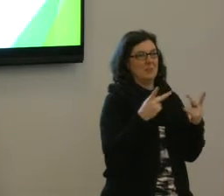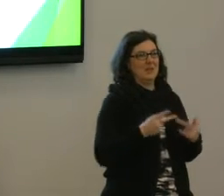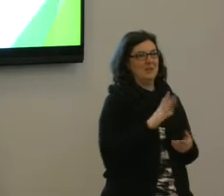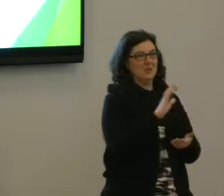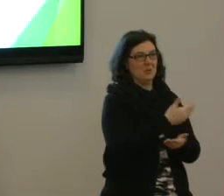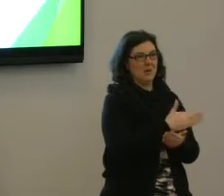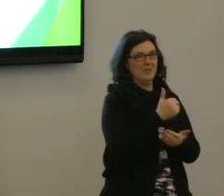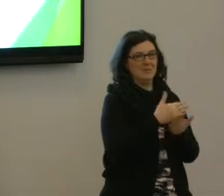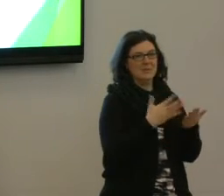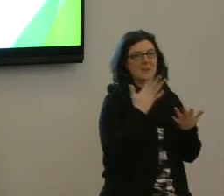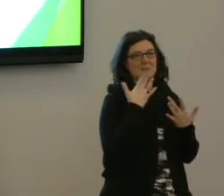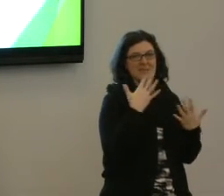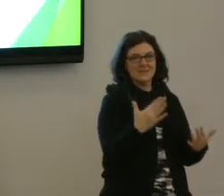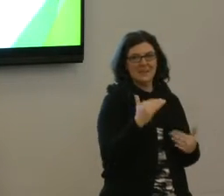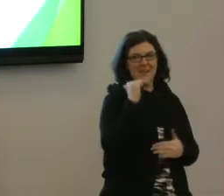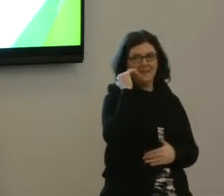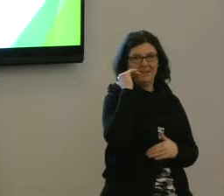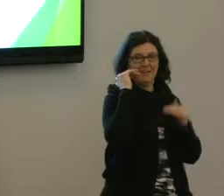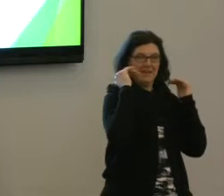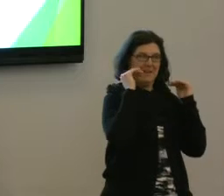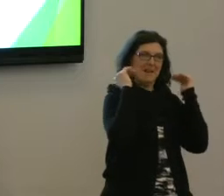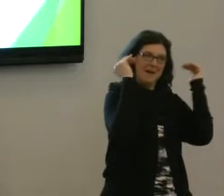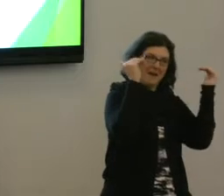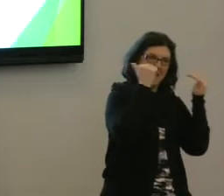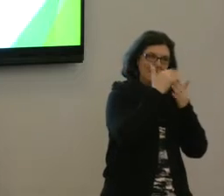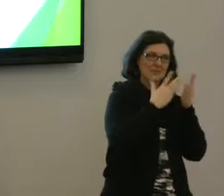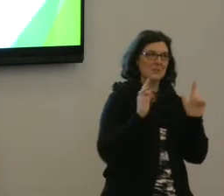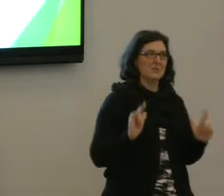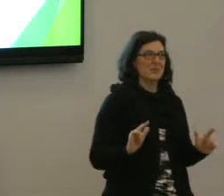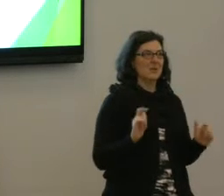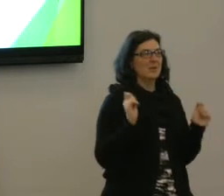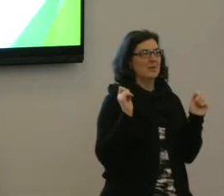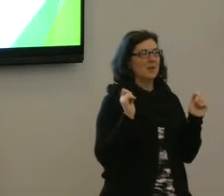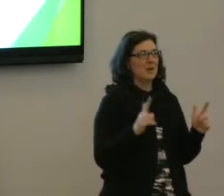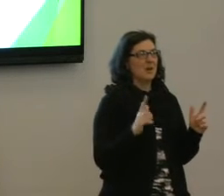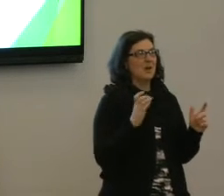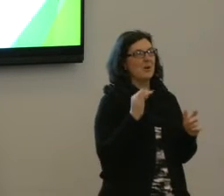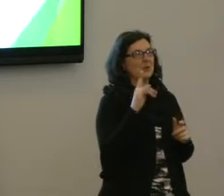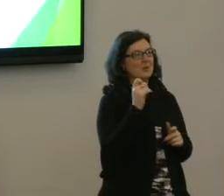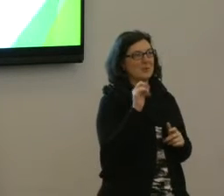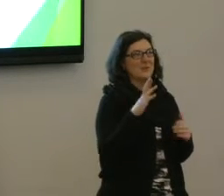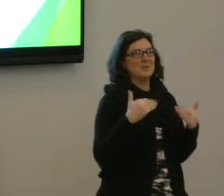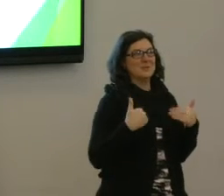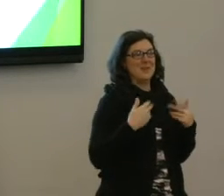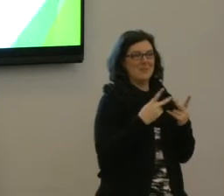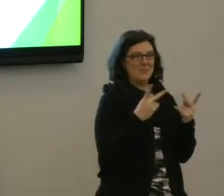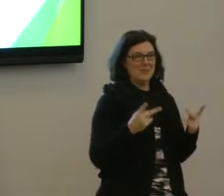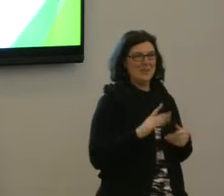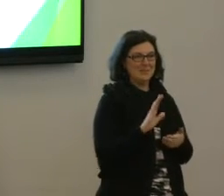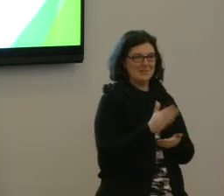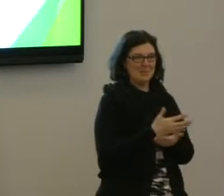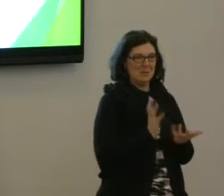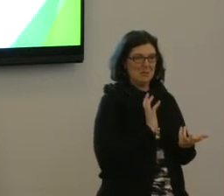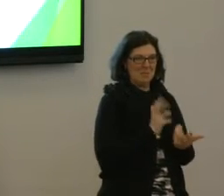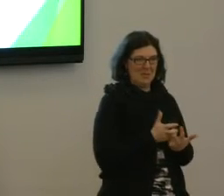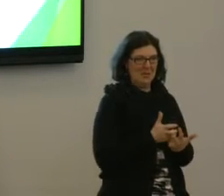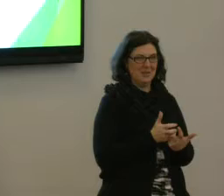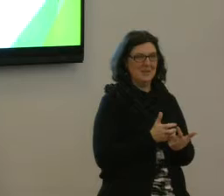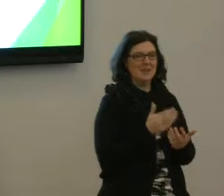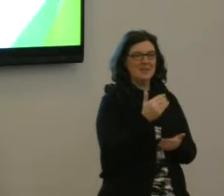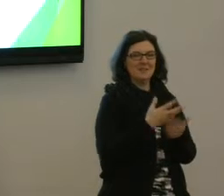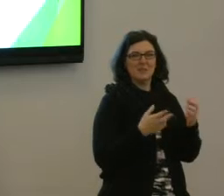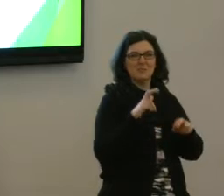sing lower. Some just sing, some, what is it? All God's critters got a place in the choir. Some sing high, some sing low, some just sing out of the telephone